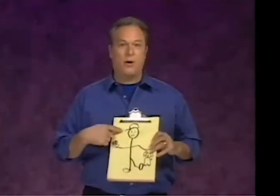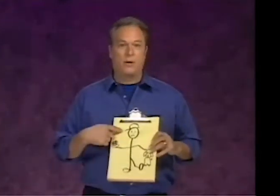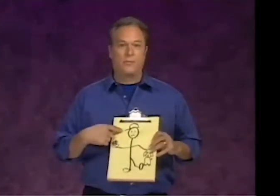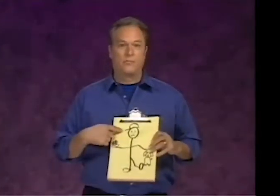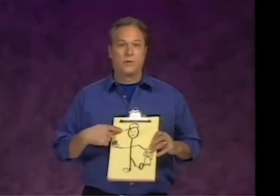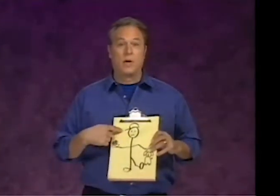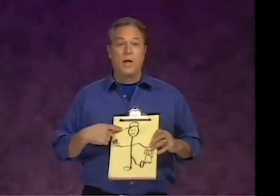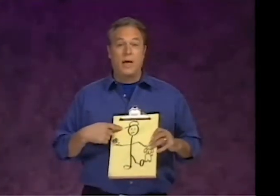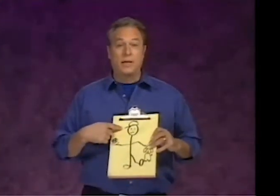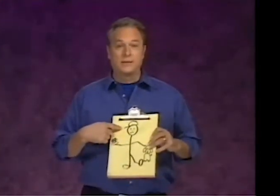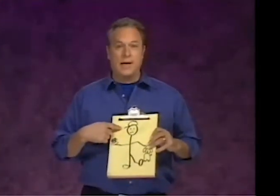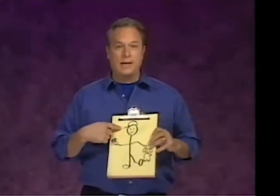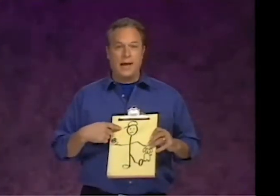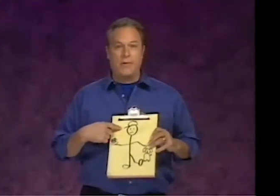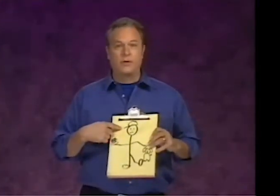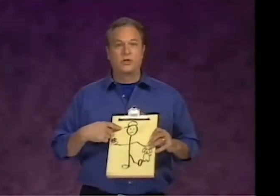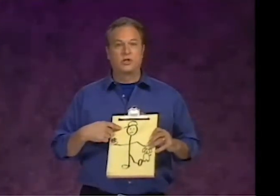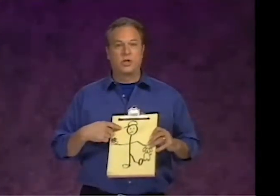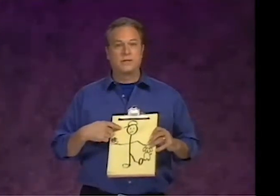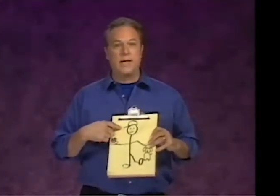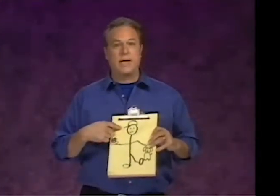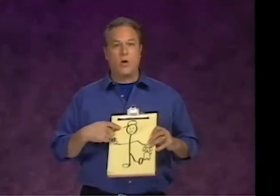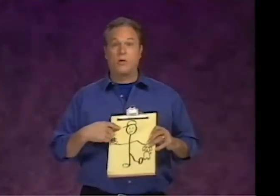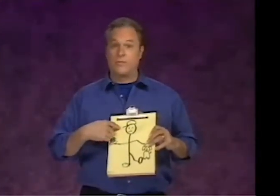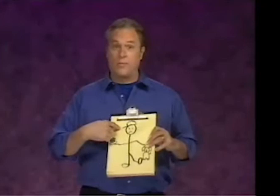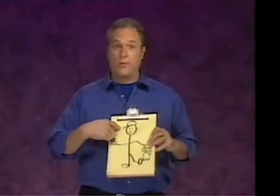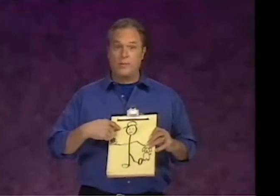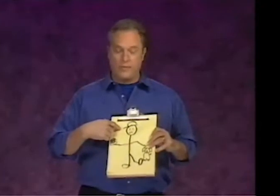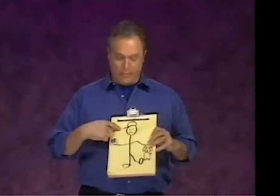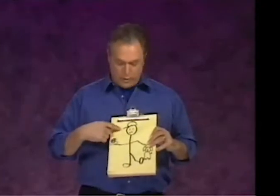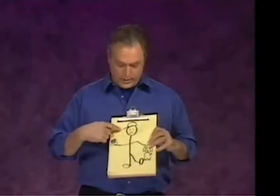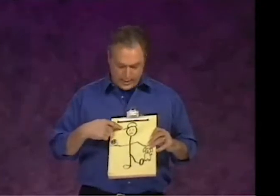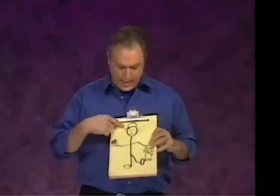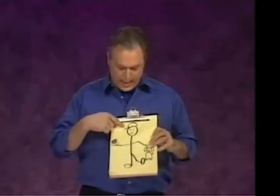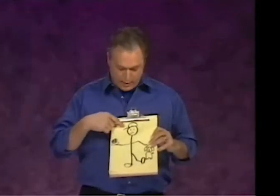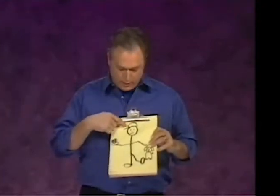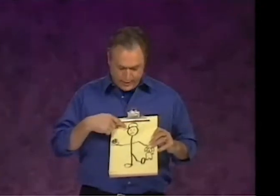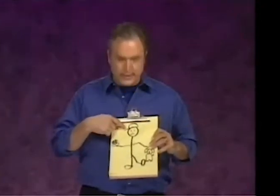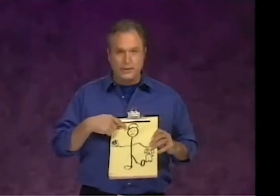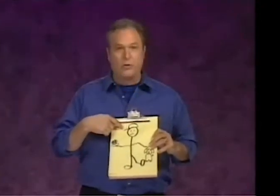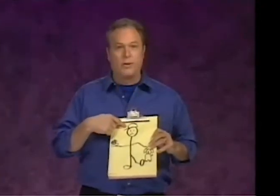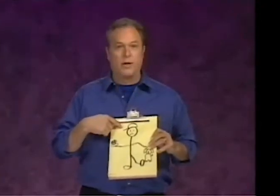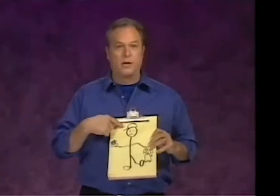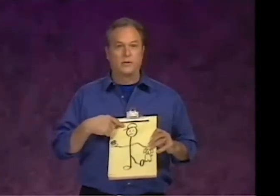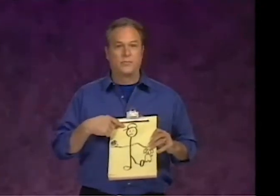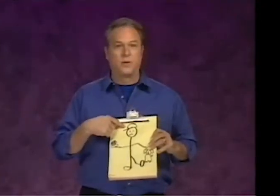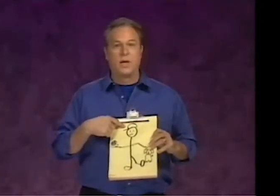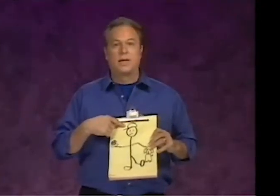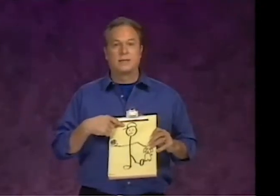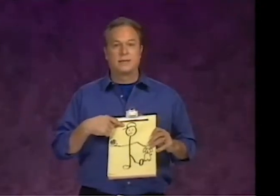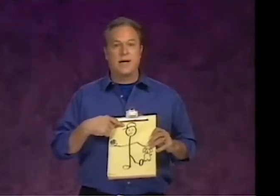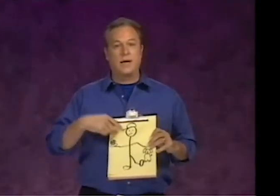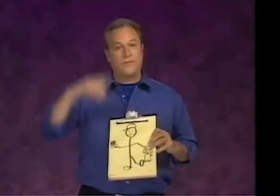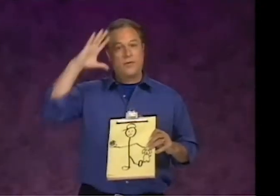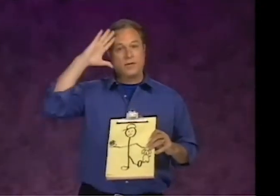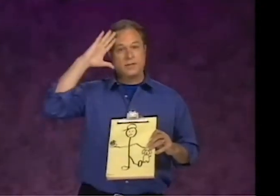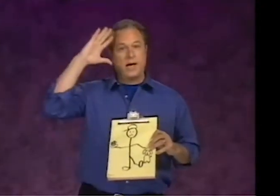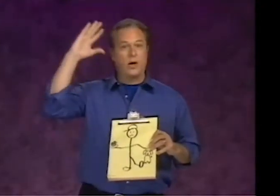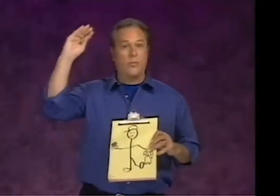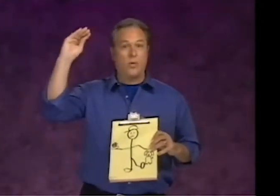on. In sign language, just taking hold of the brim of the boy's hat, this little part, is the sign for the entire